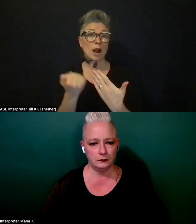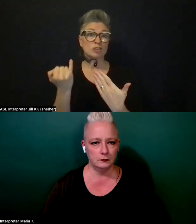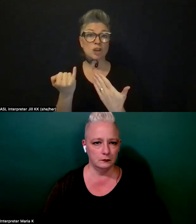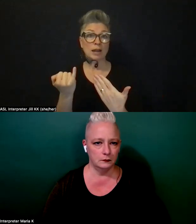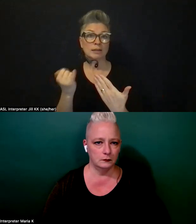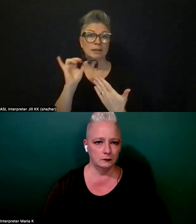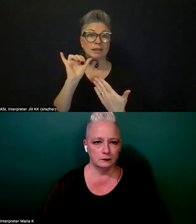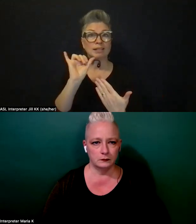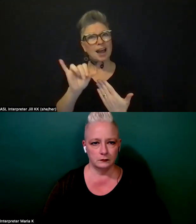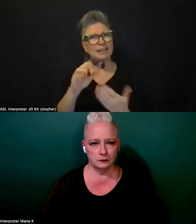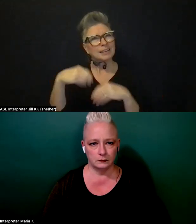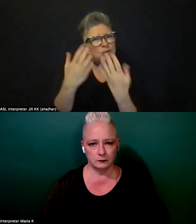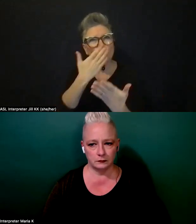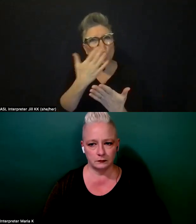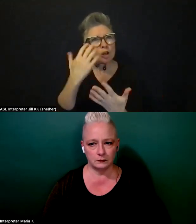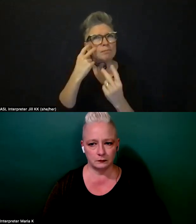good memory?